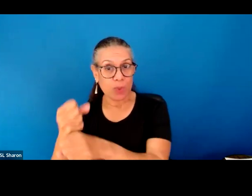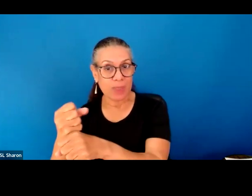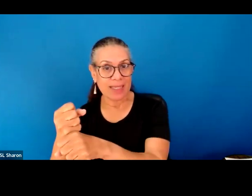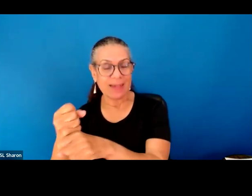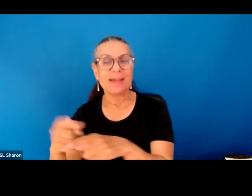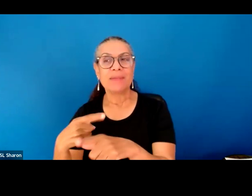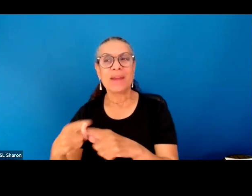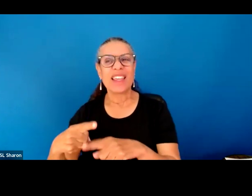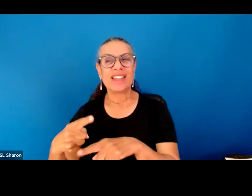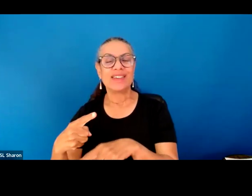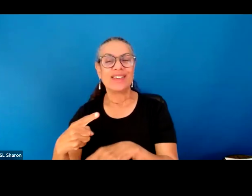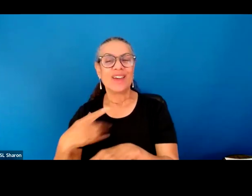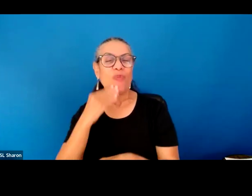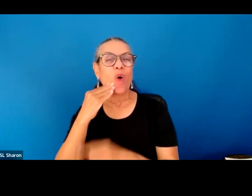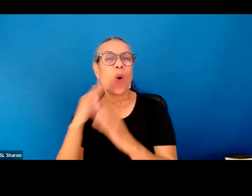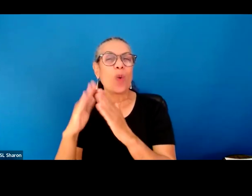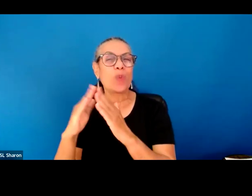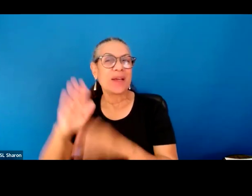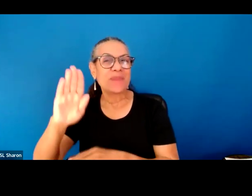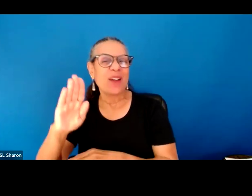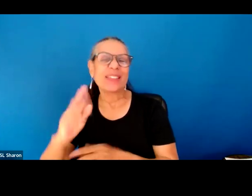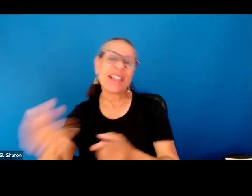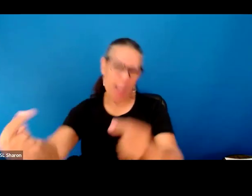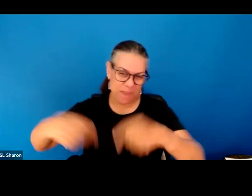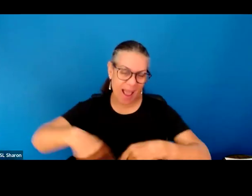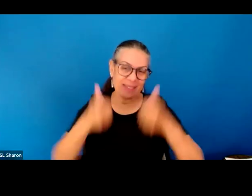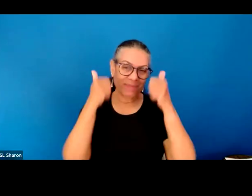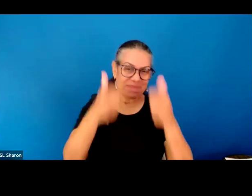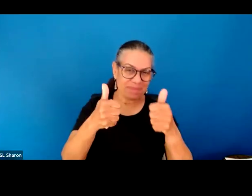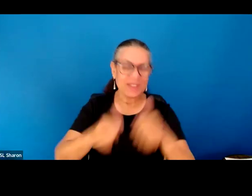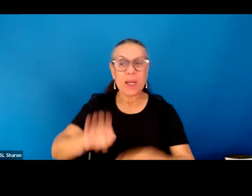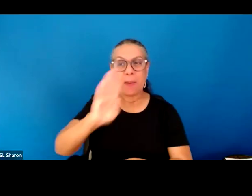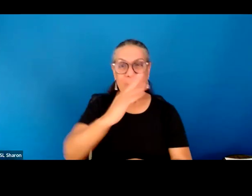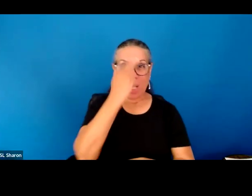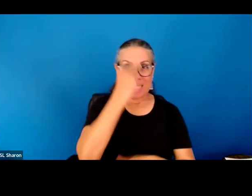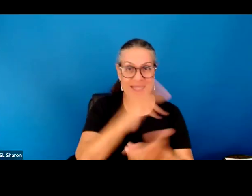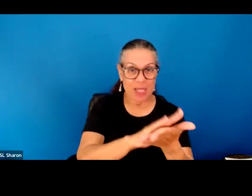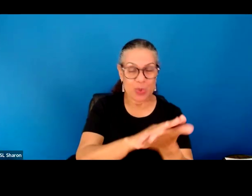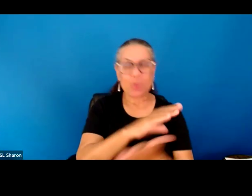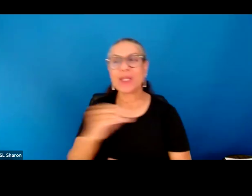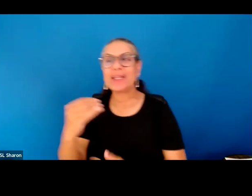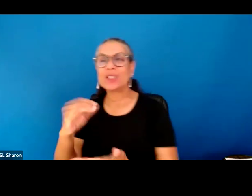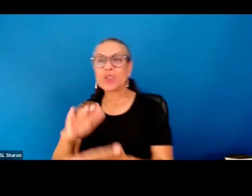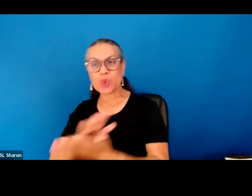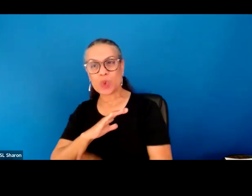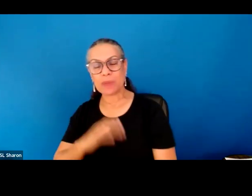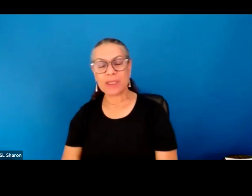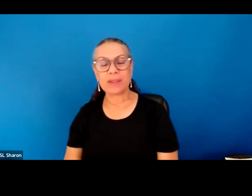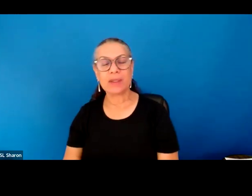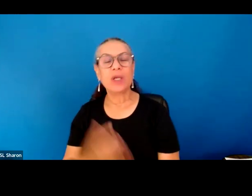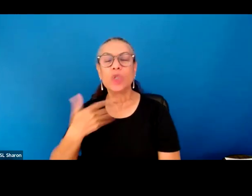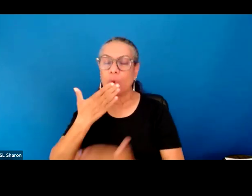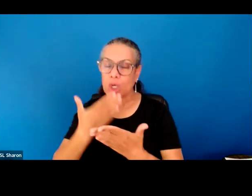you answered the call from your home city to come back, first for Boston Latin School and now for school committee. You've been an incredible thought